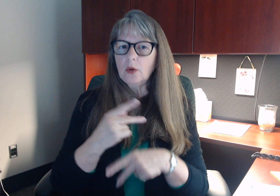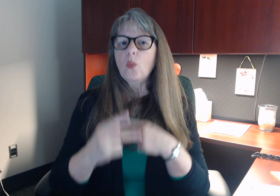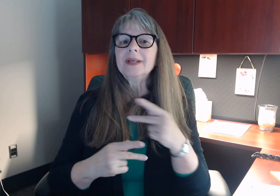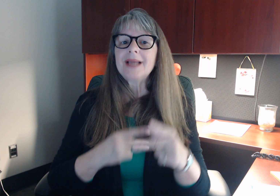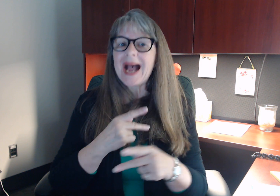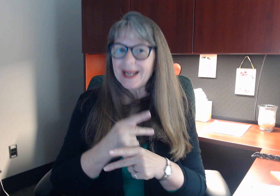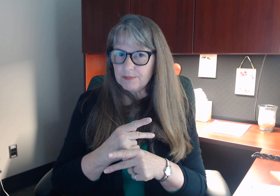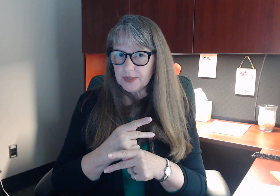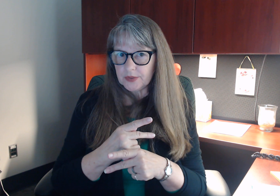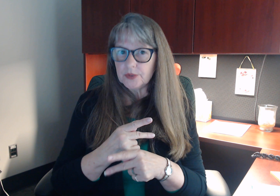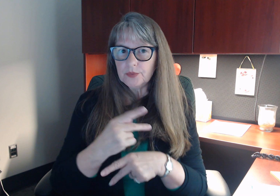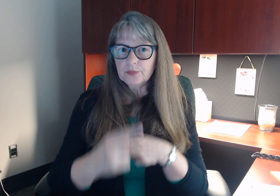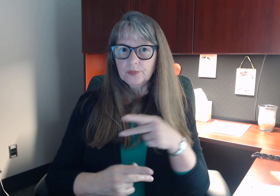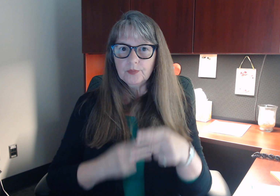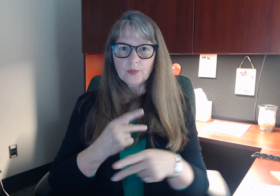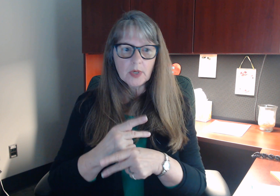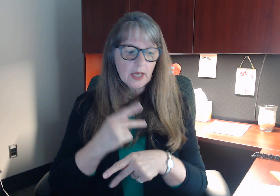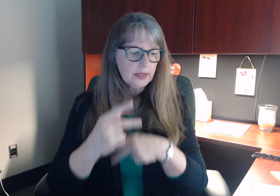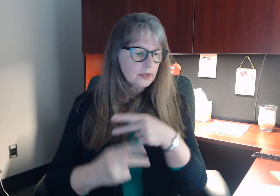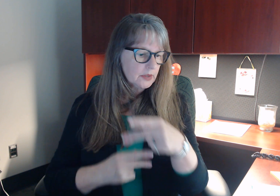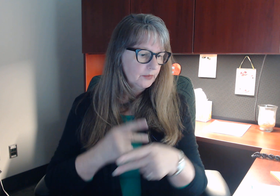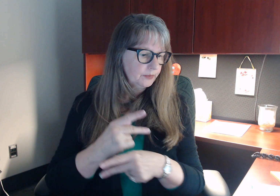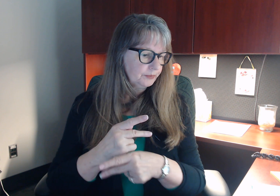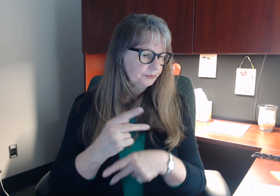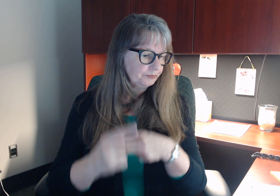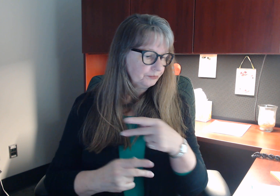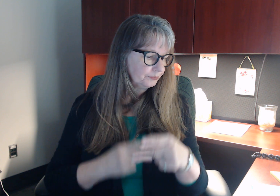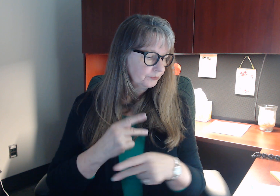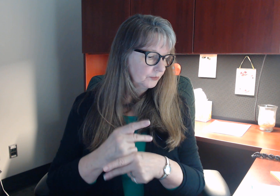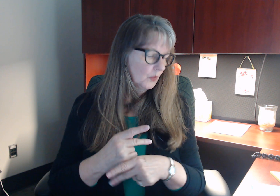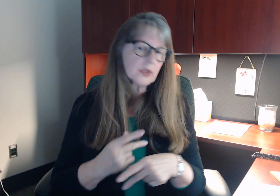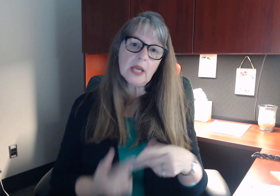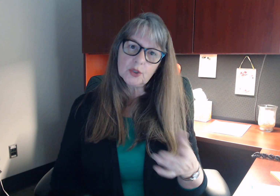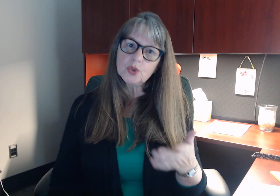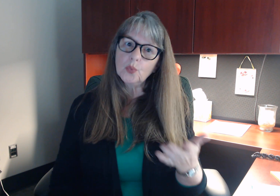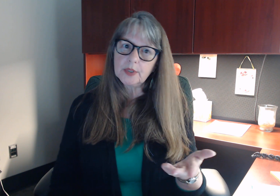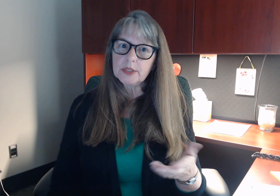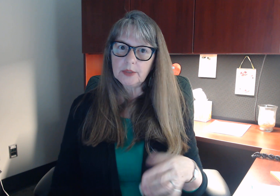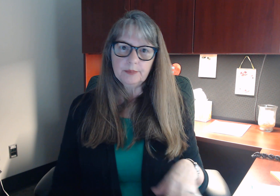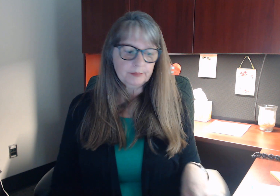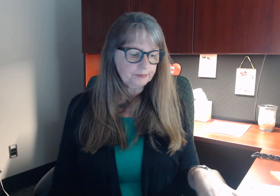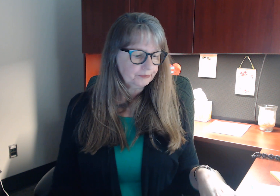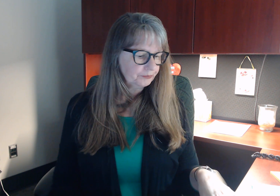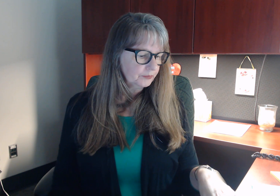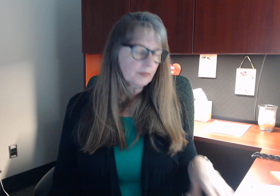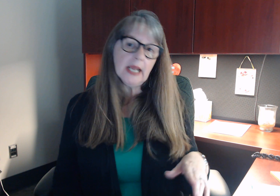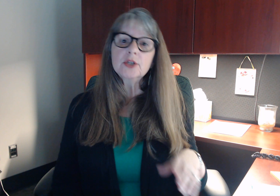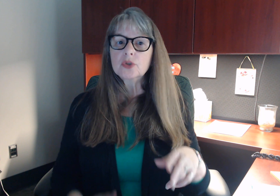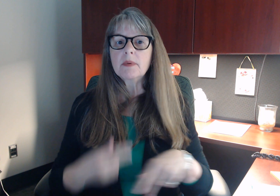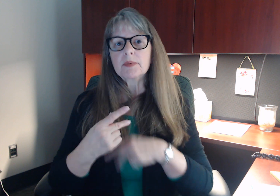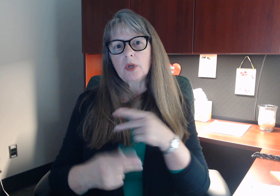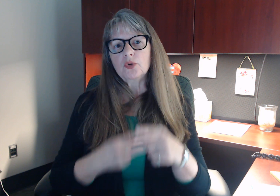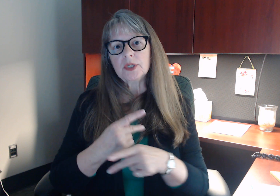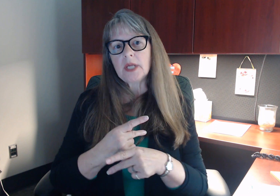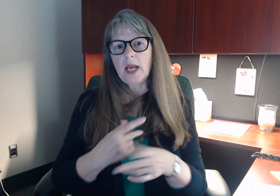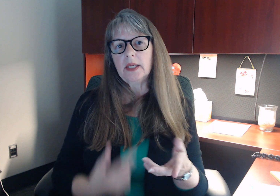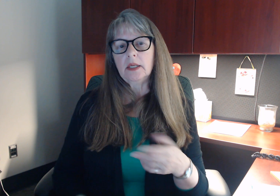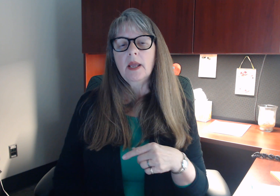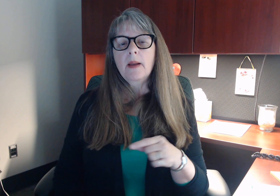What type is it? What kind is it? What kind of sort is it? But I do see people say, oh, she's kind. But